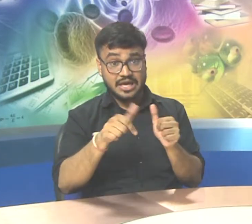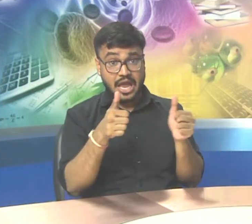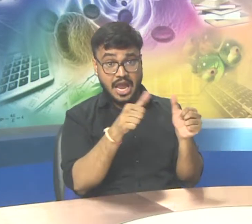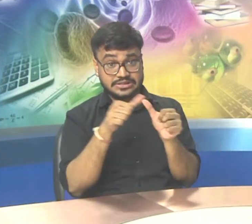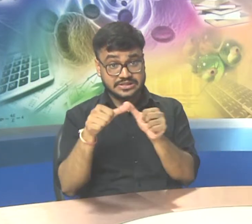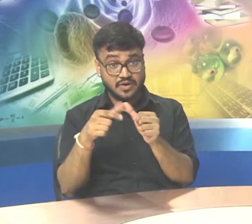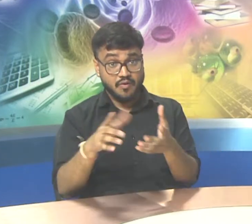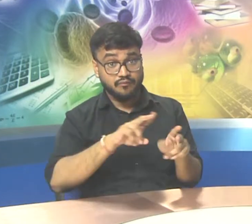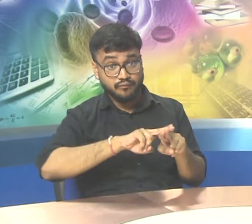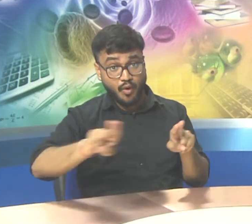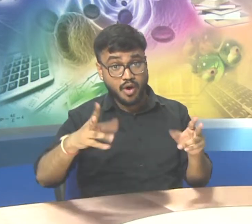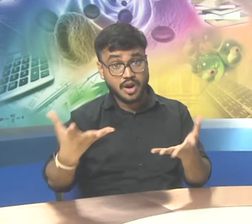acids.